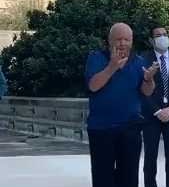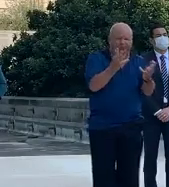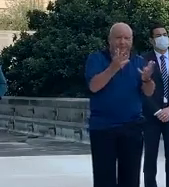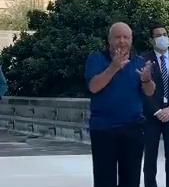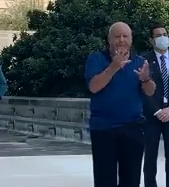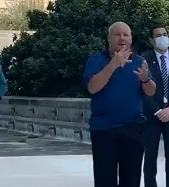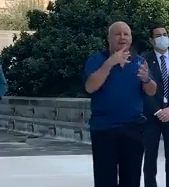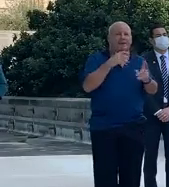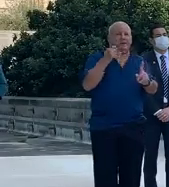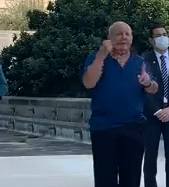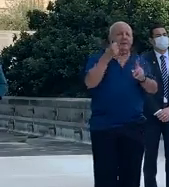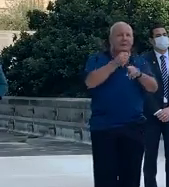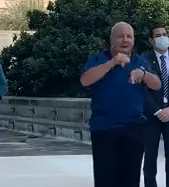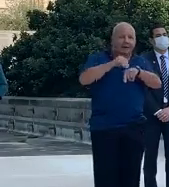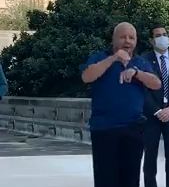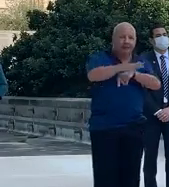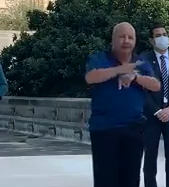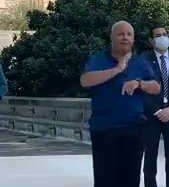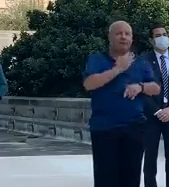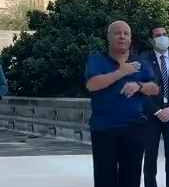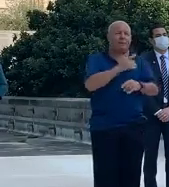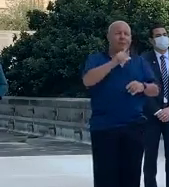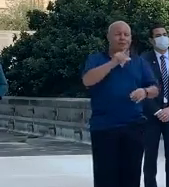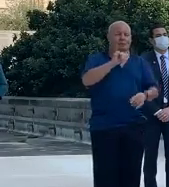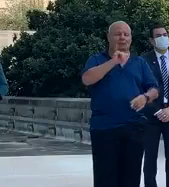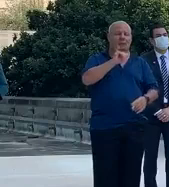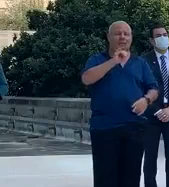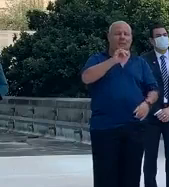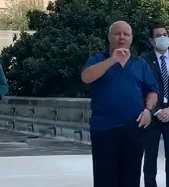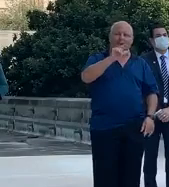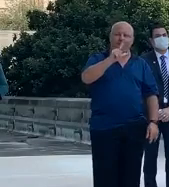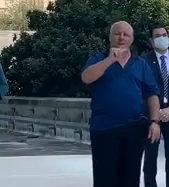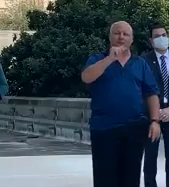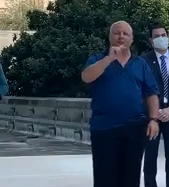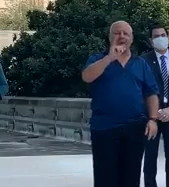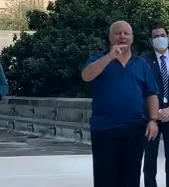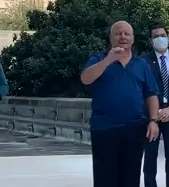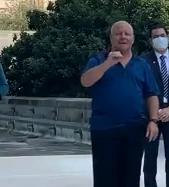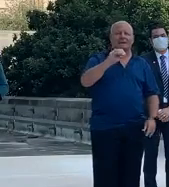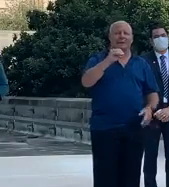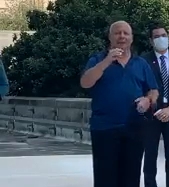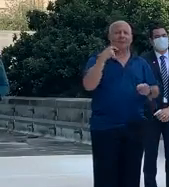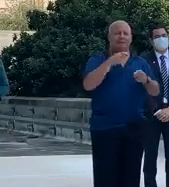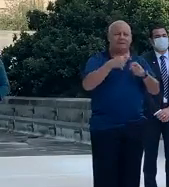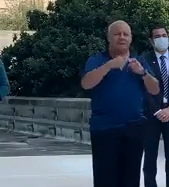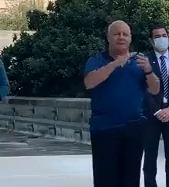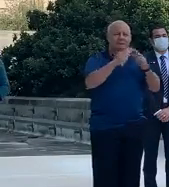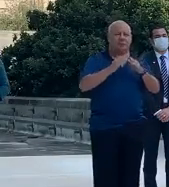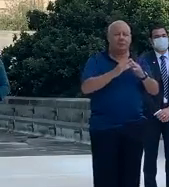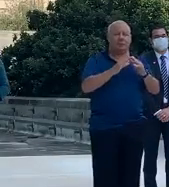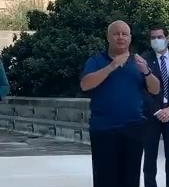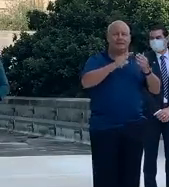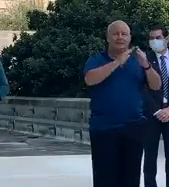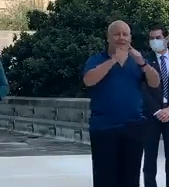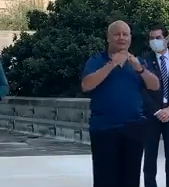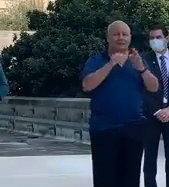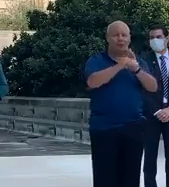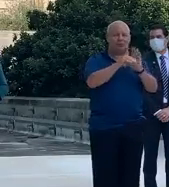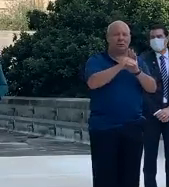impact of our Latino and Hispanic community on the city of New Orleans goes